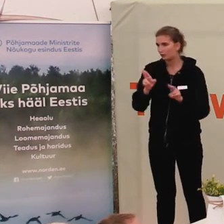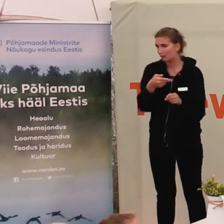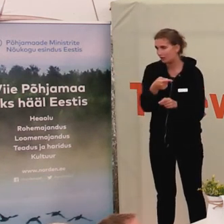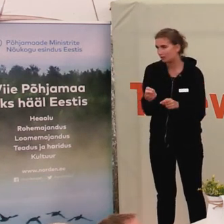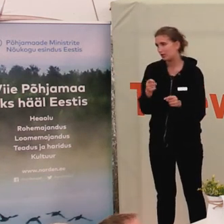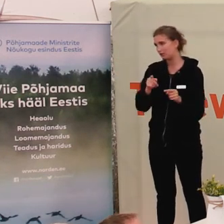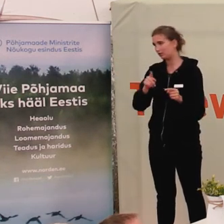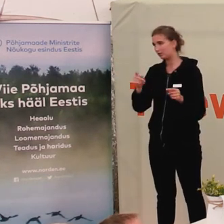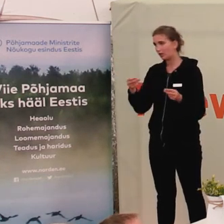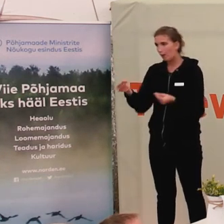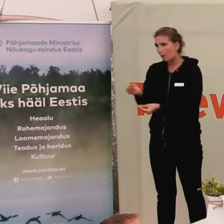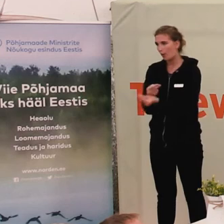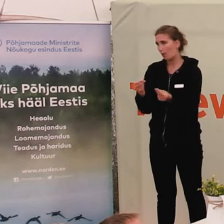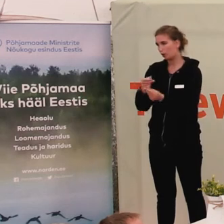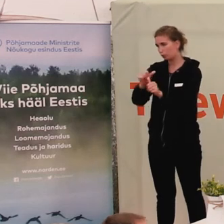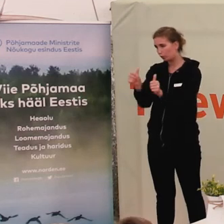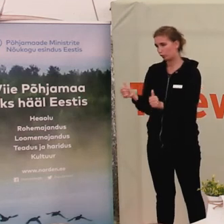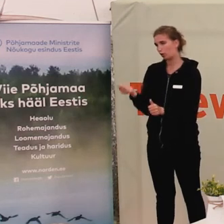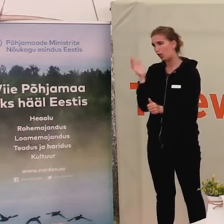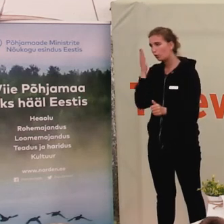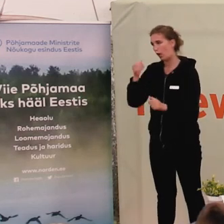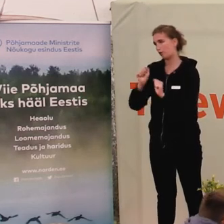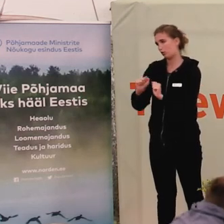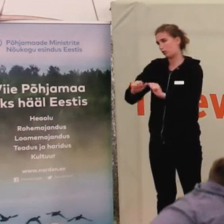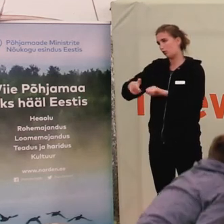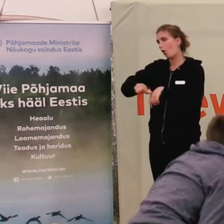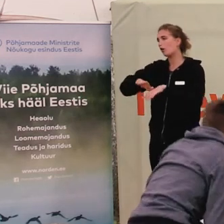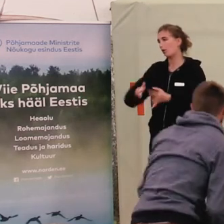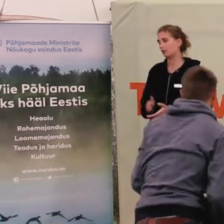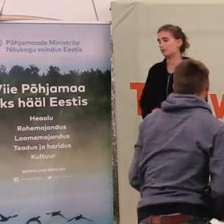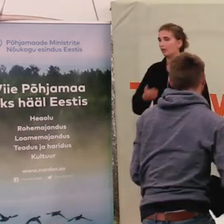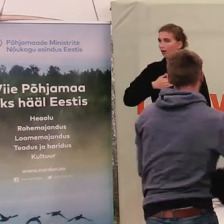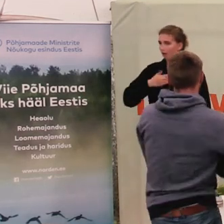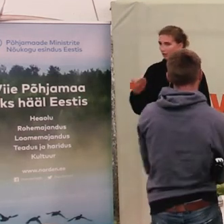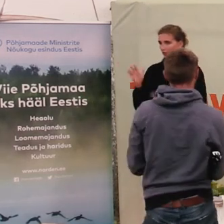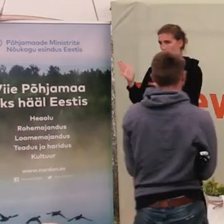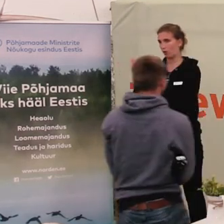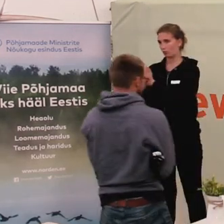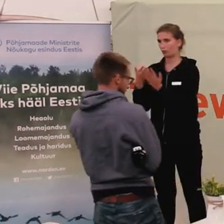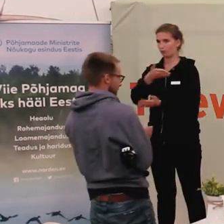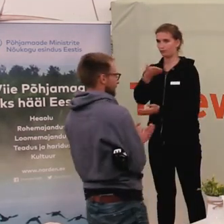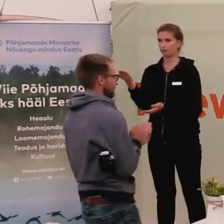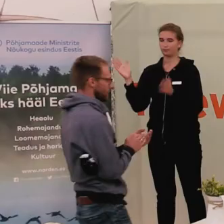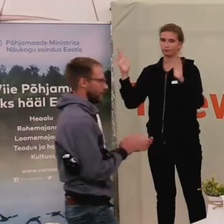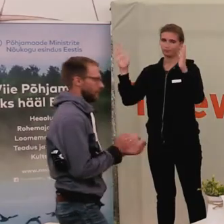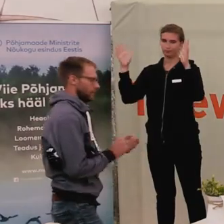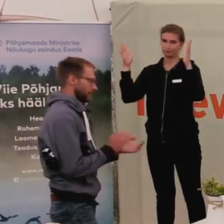economic models will be more future-proof. So thank you to everyone, and let's have a round of applause for our speakers.